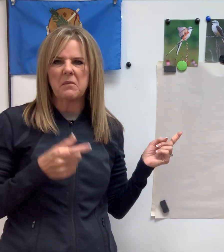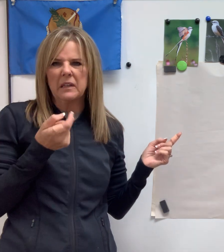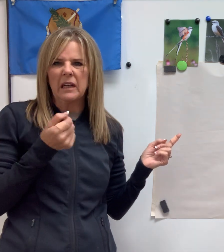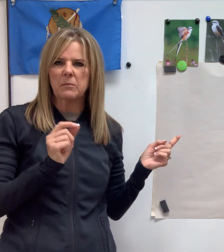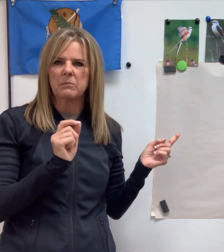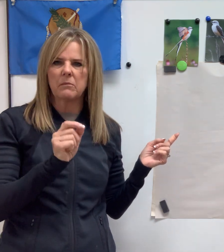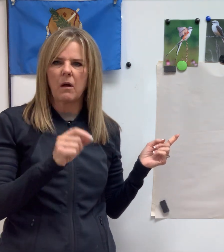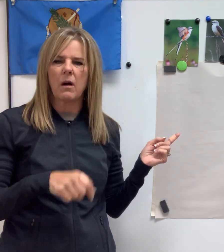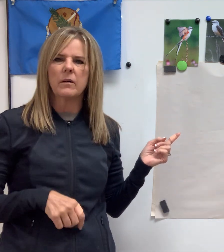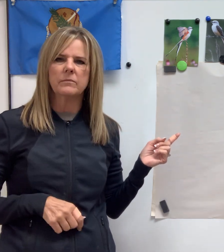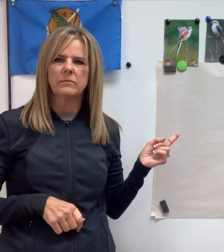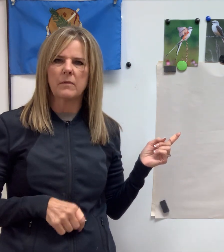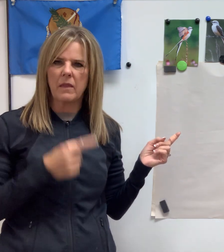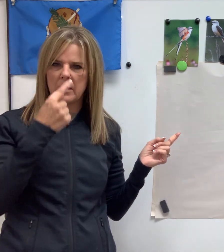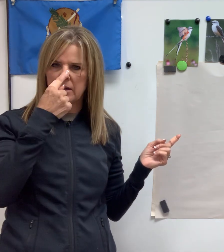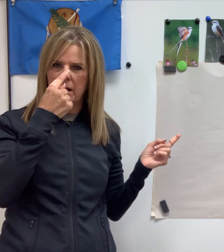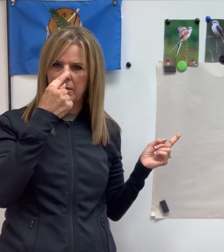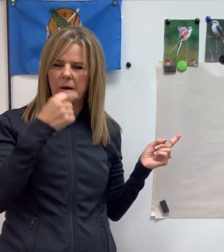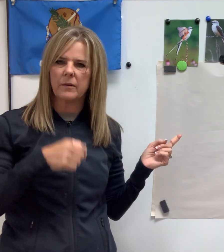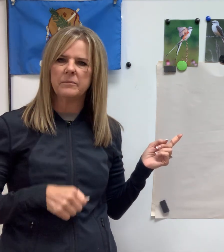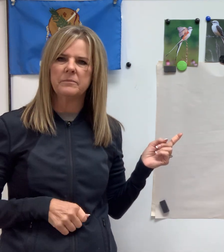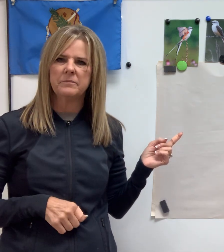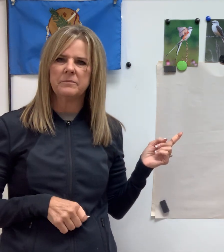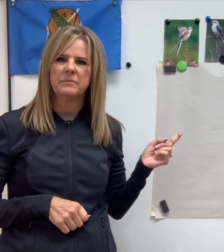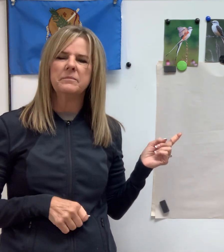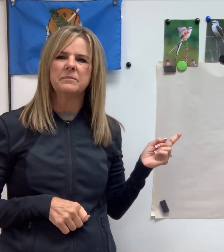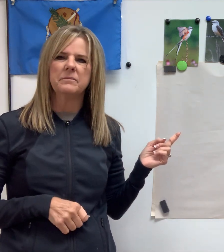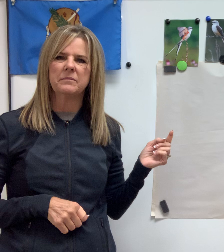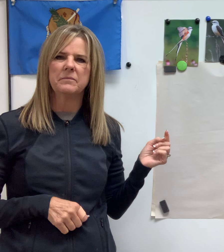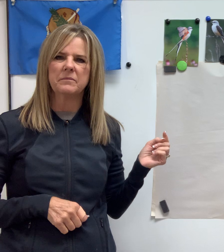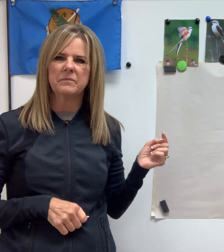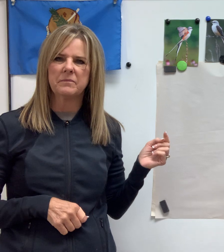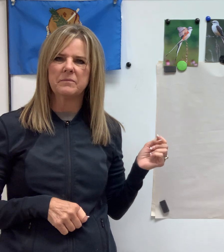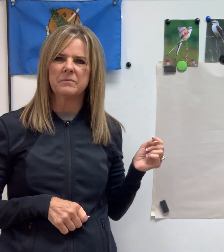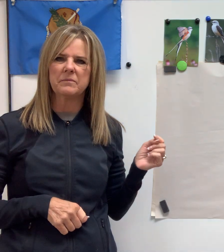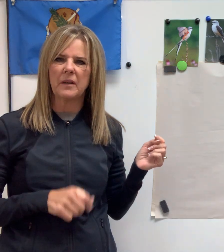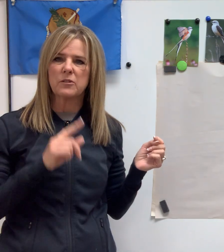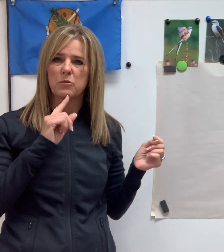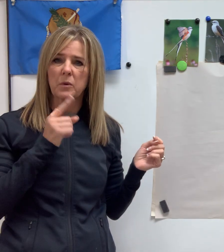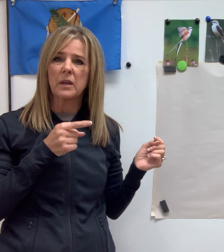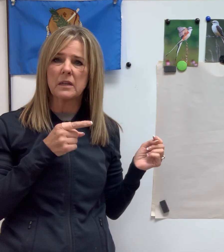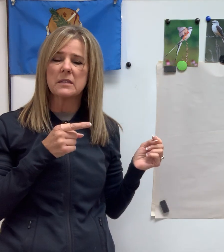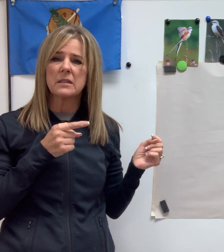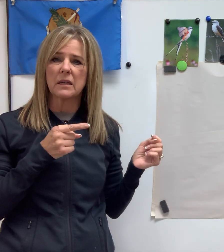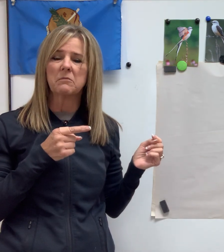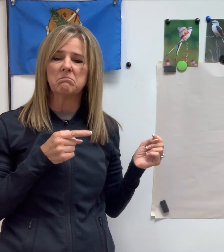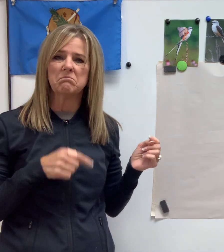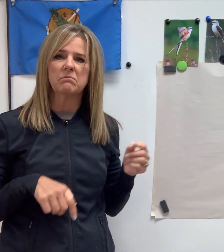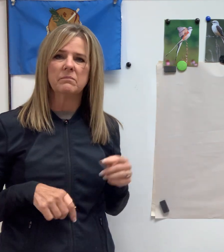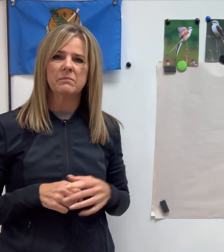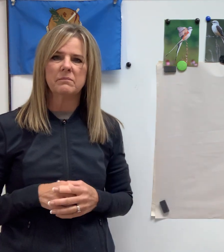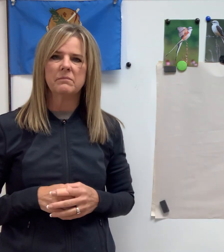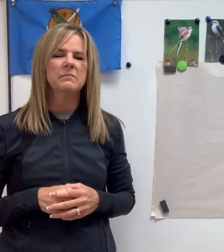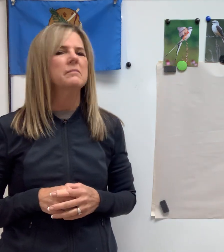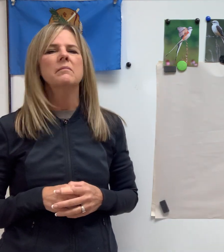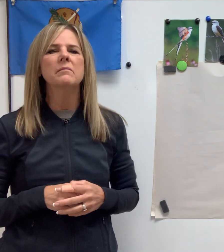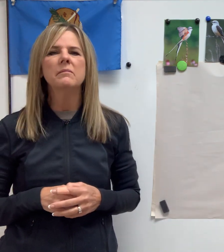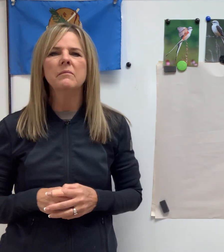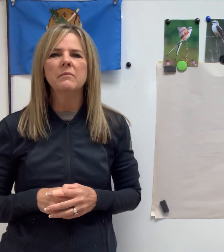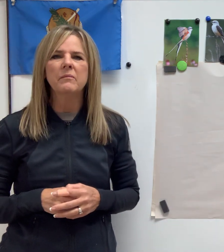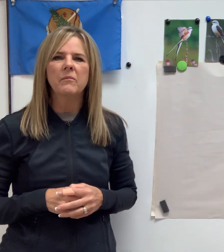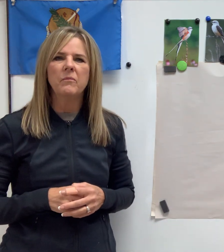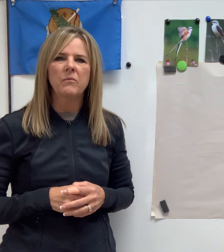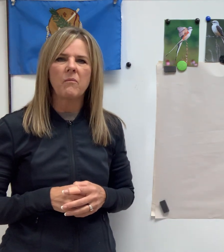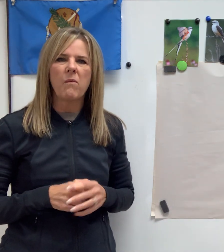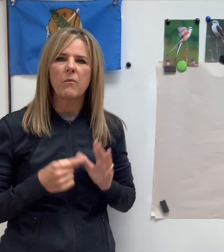dot on the top part of the beak for its nostril, that's another great realistic detail you're welcome to add. Now, we are going to